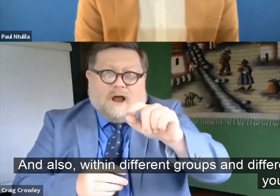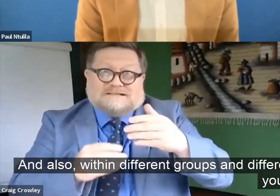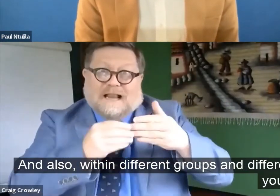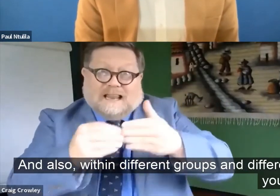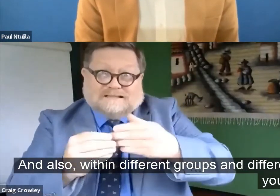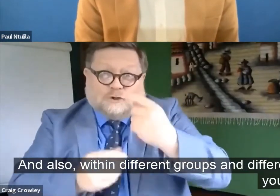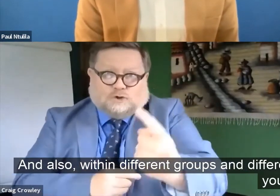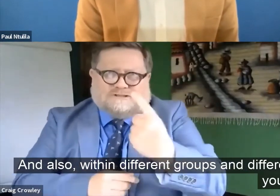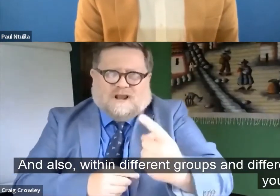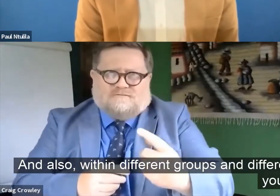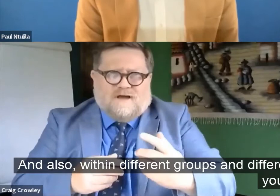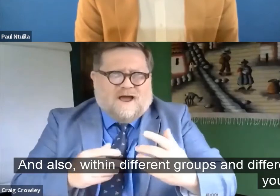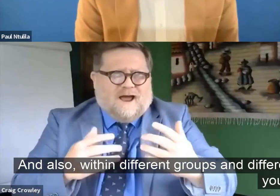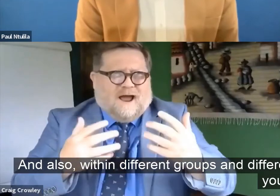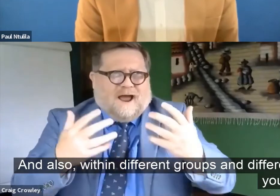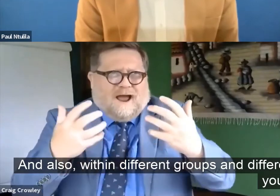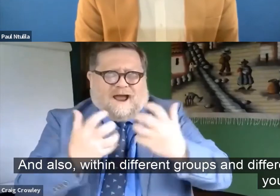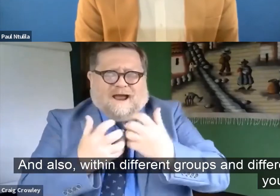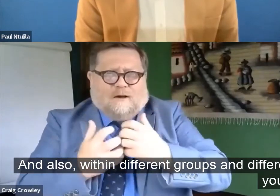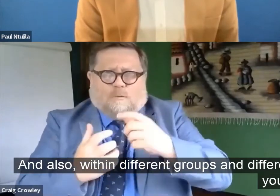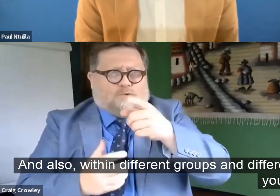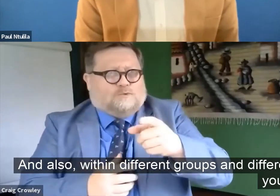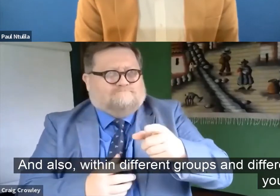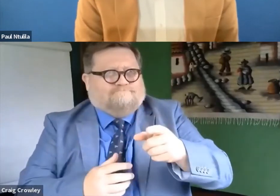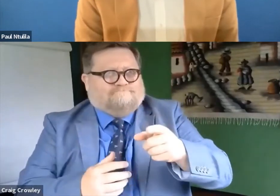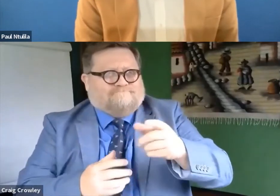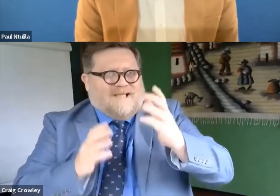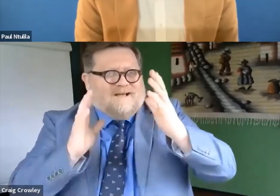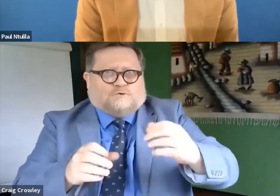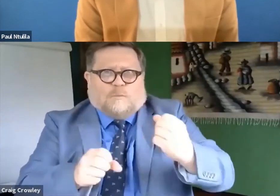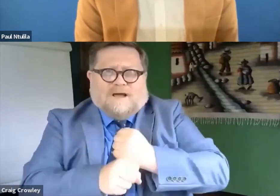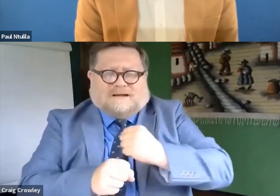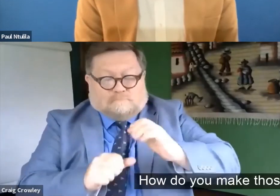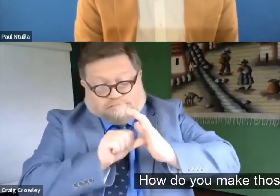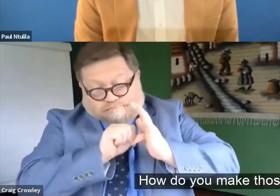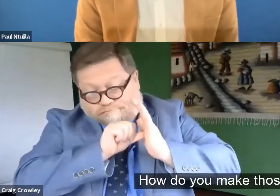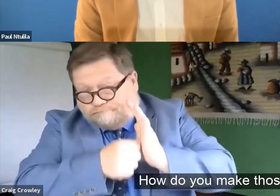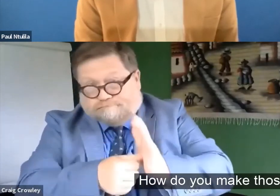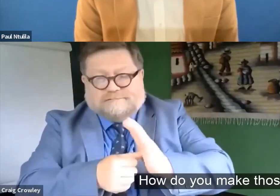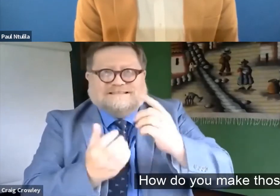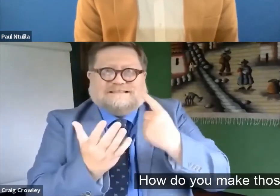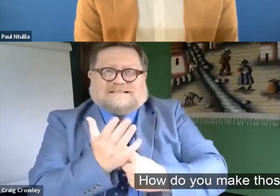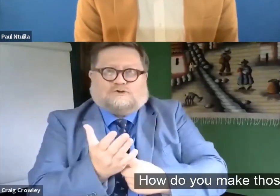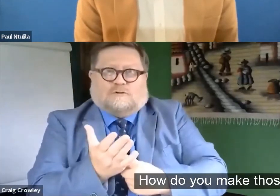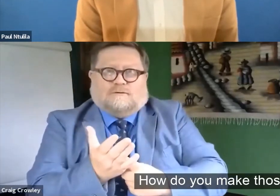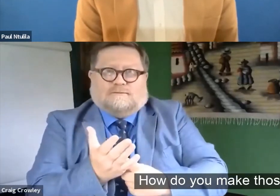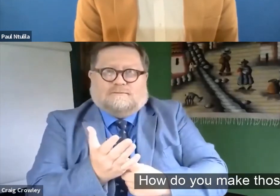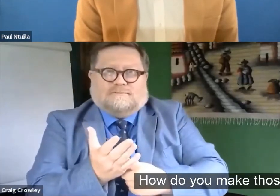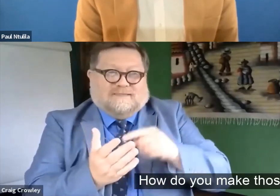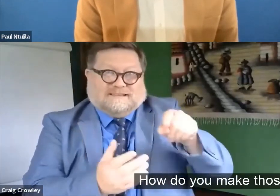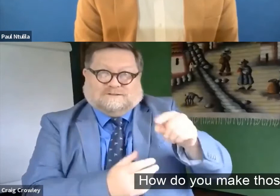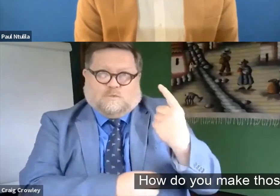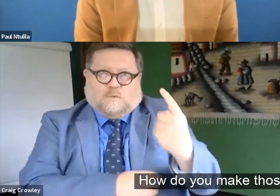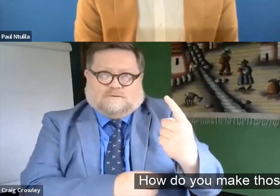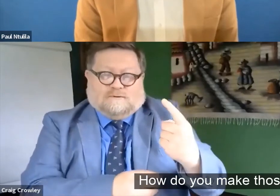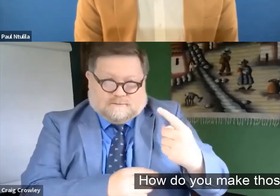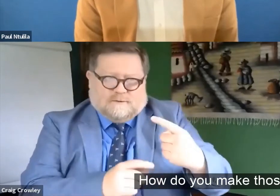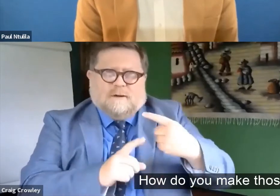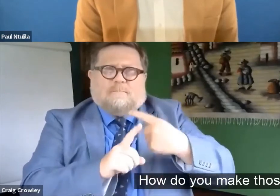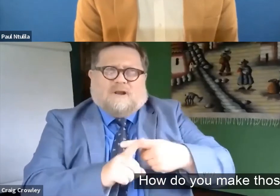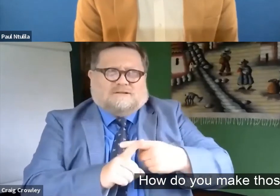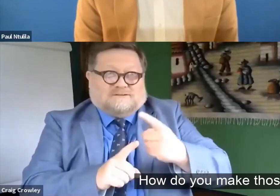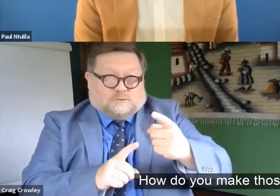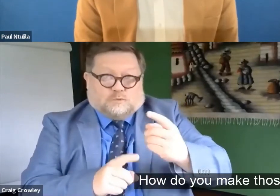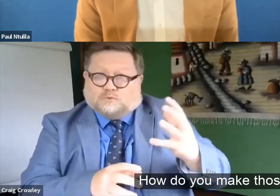So as a leader yourself, how do you make those really